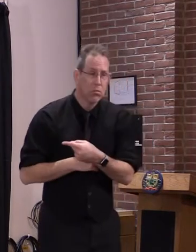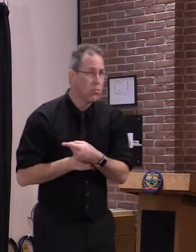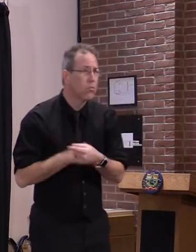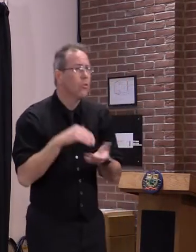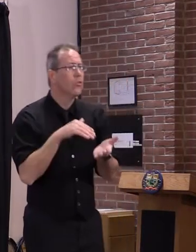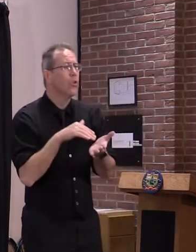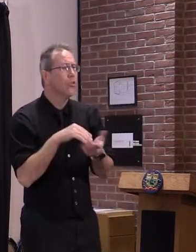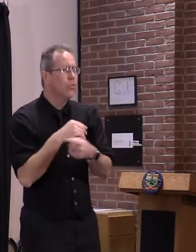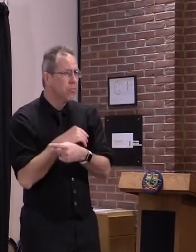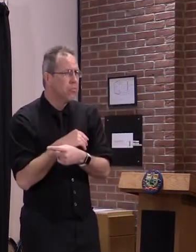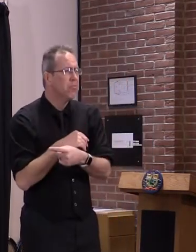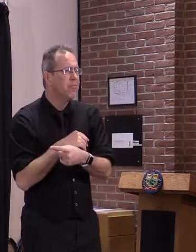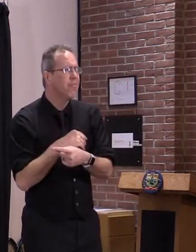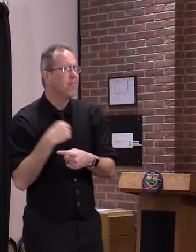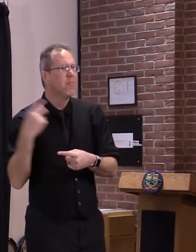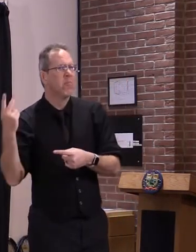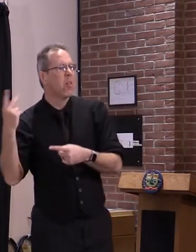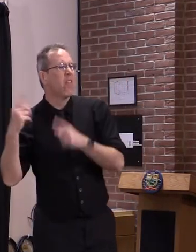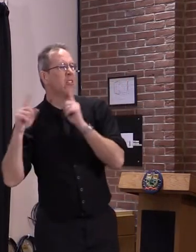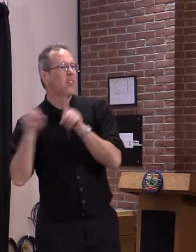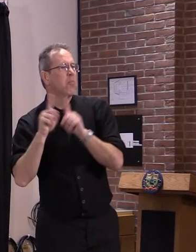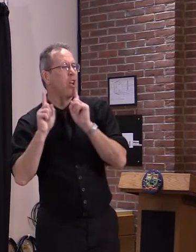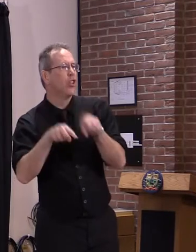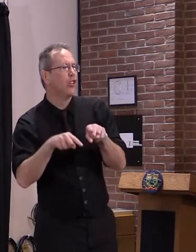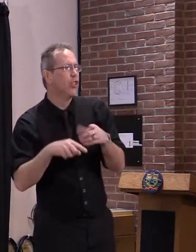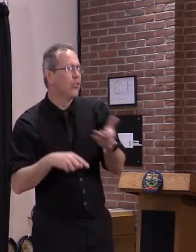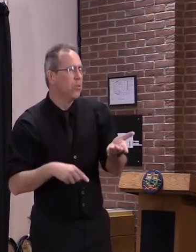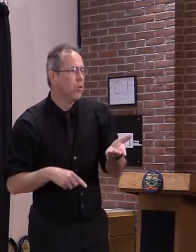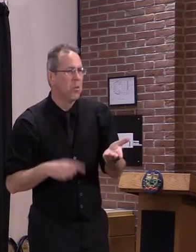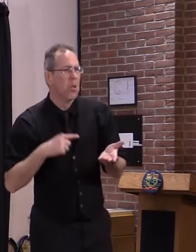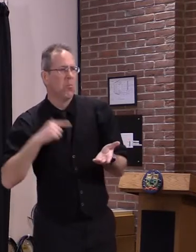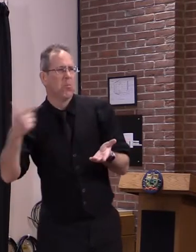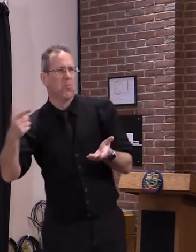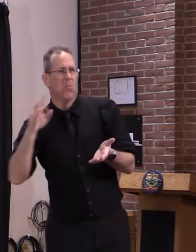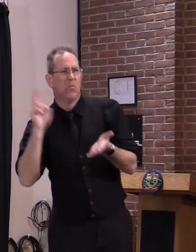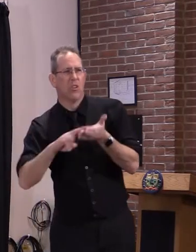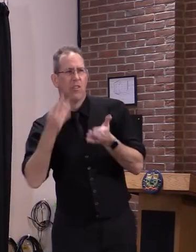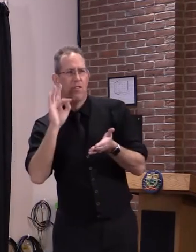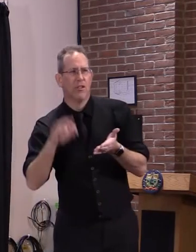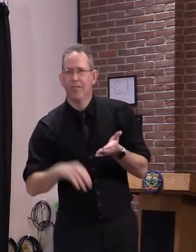know the answer to that, but I'll give Secretary French his opportunity.